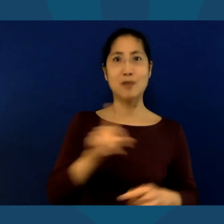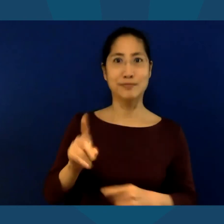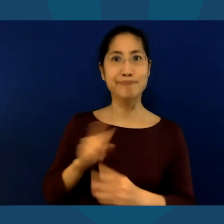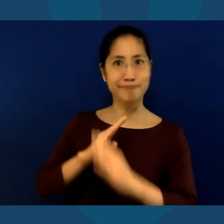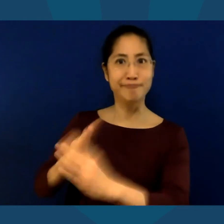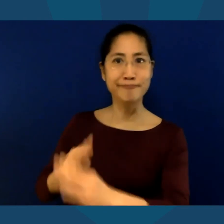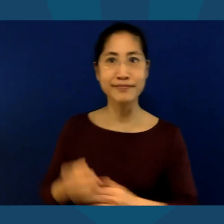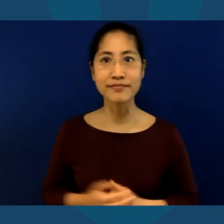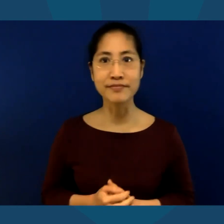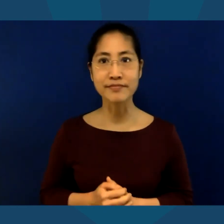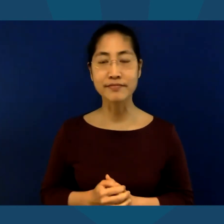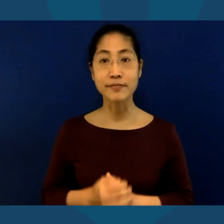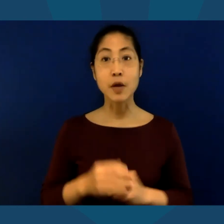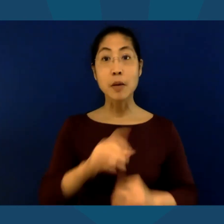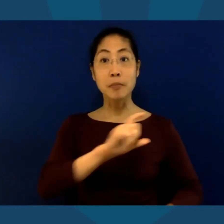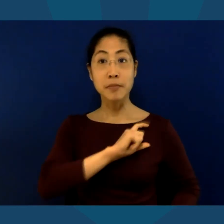they do.